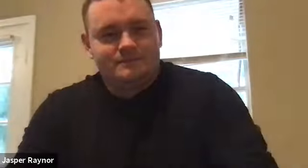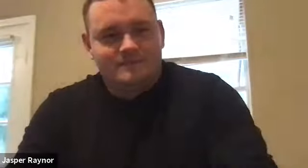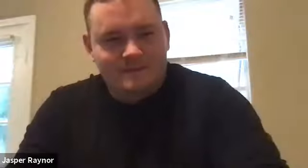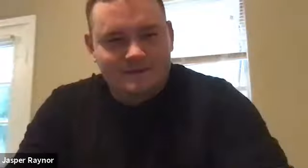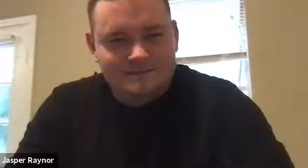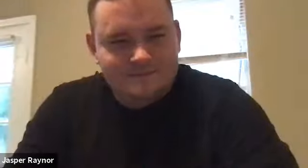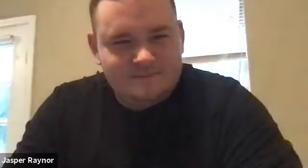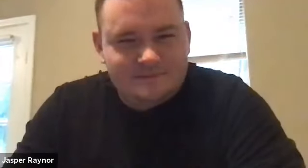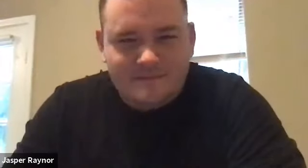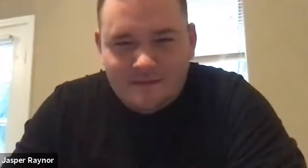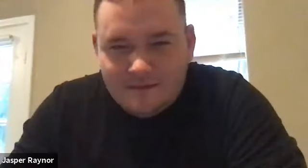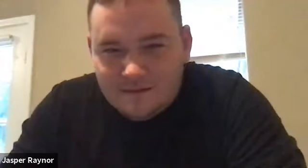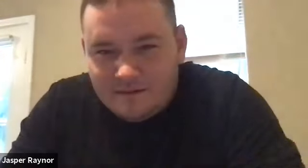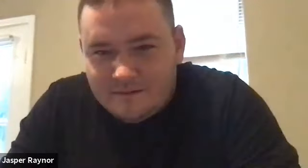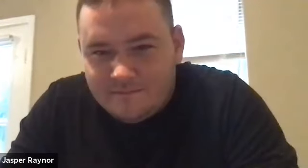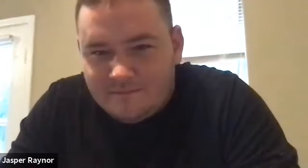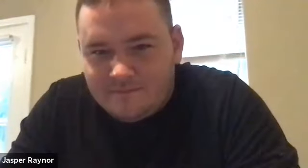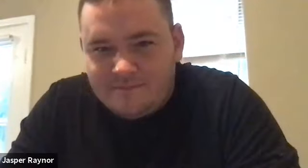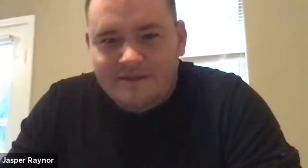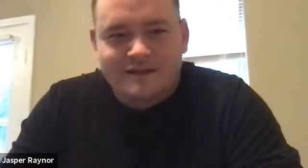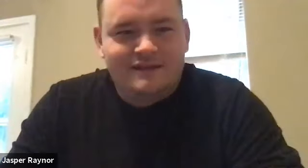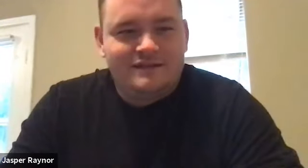Okay, let's see if I can do this. My name